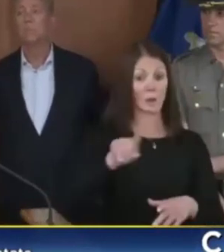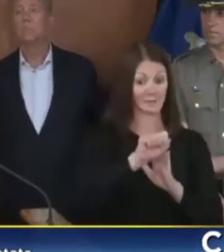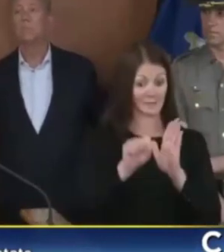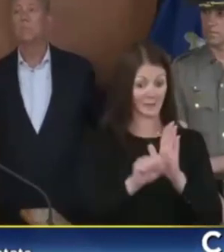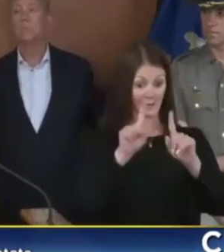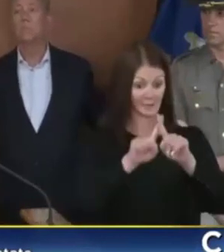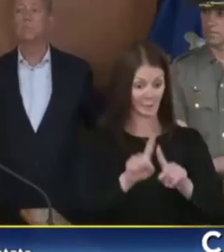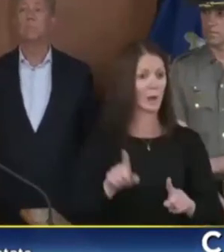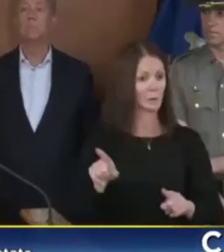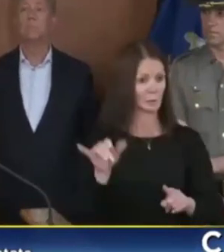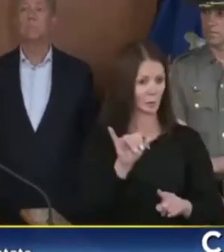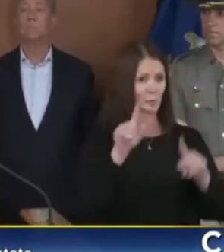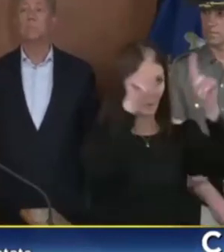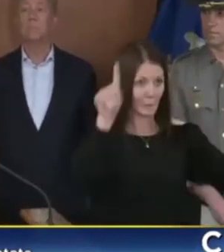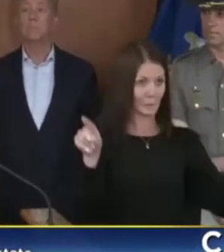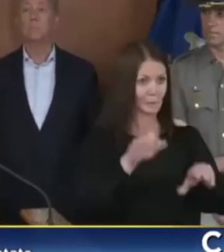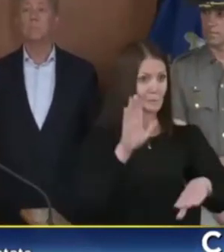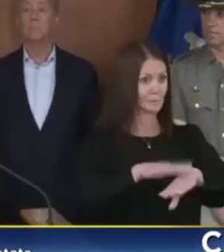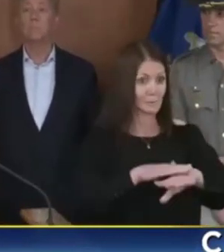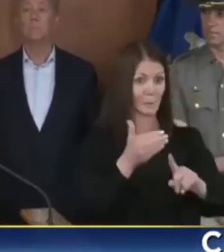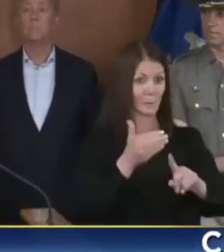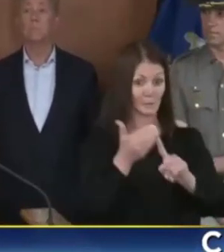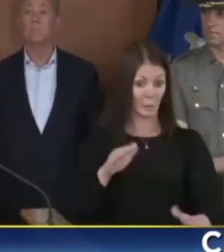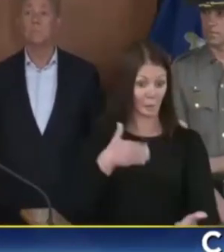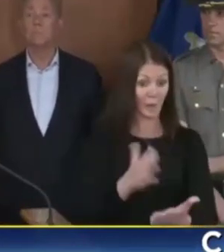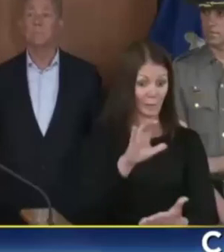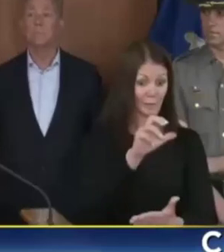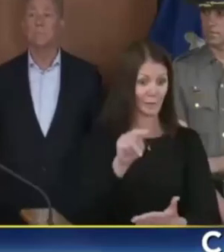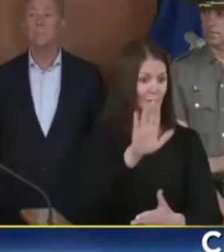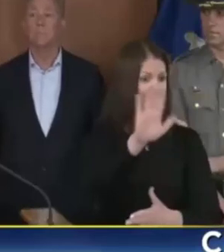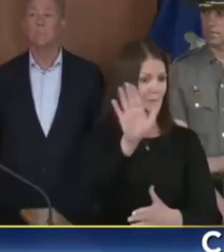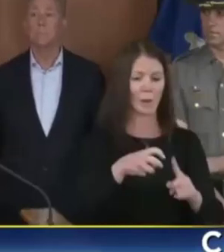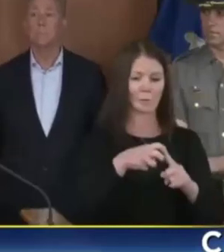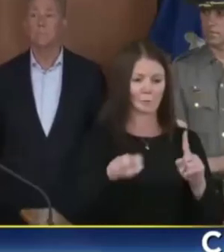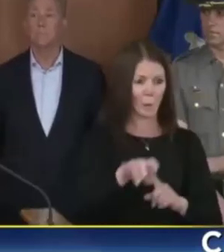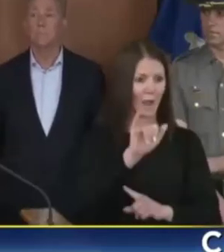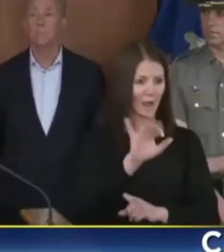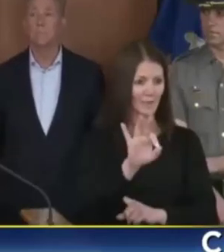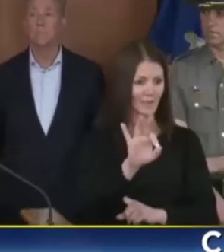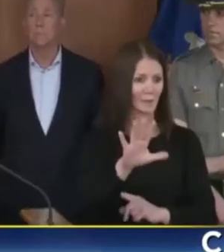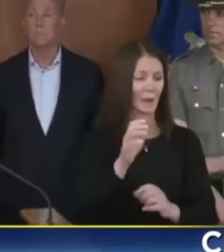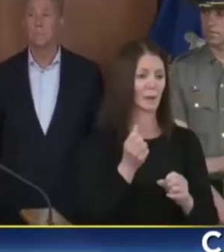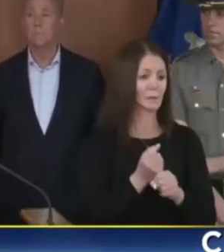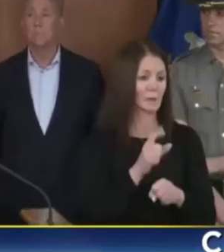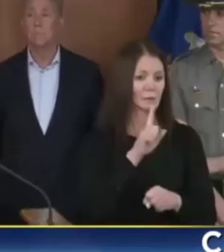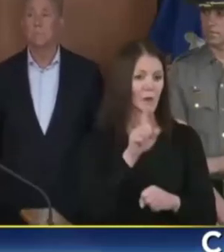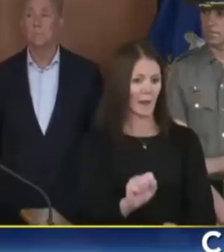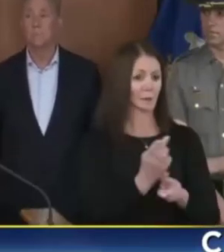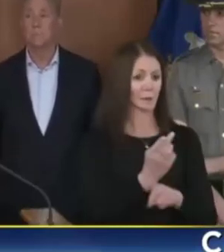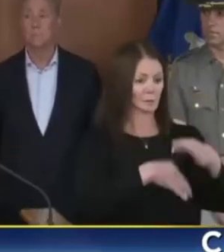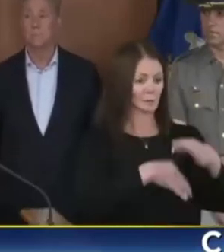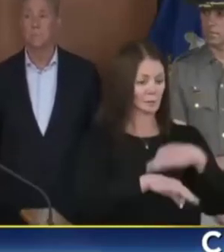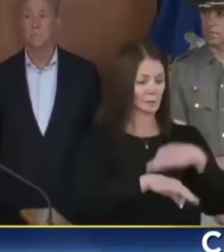before they even come to Connecticut to avoid I-95 so that they can go around, get on